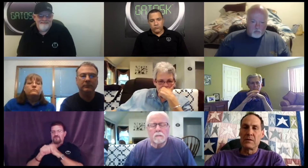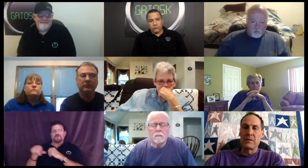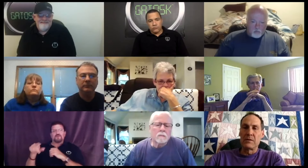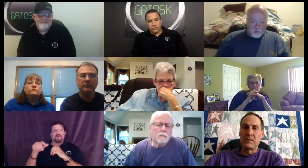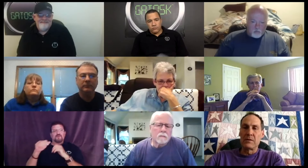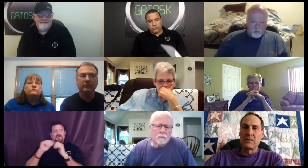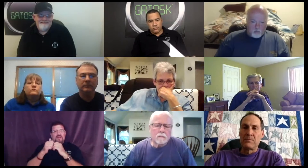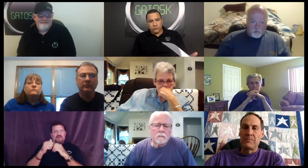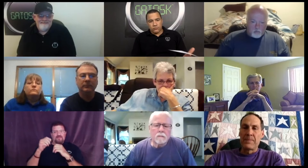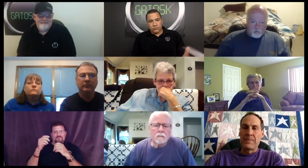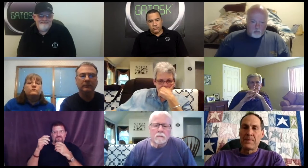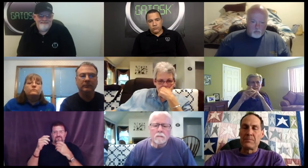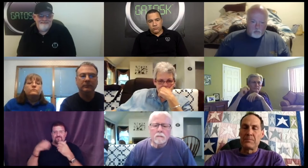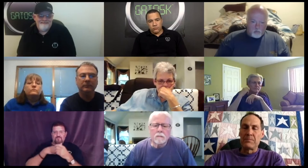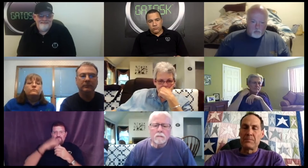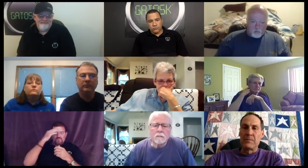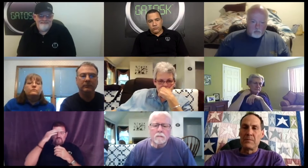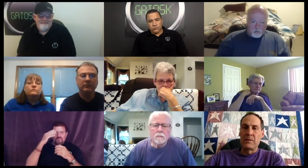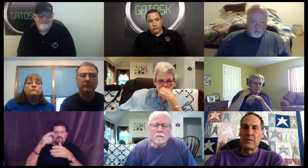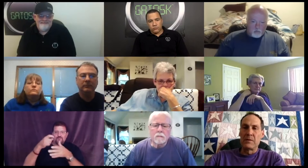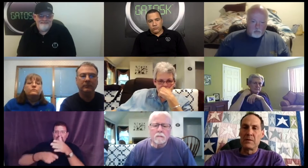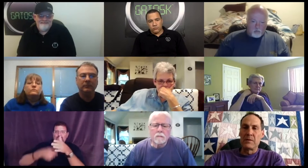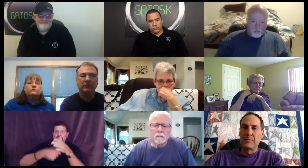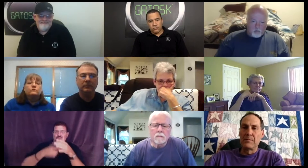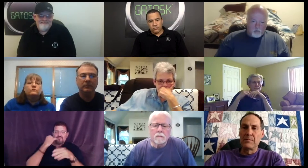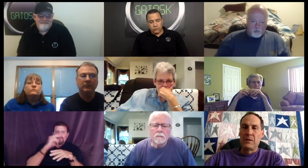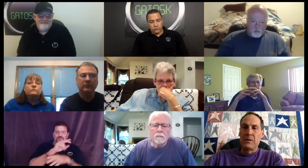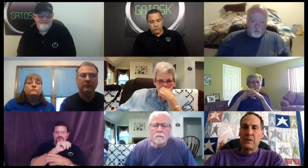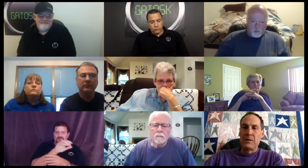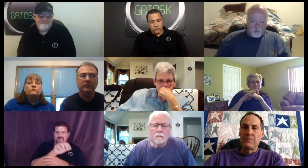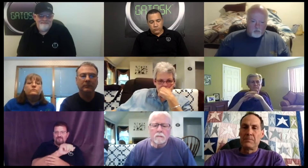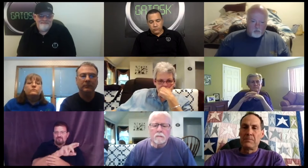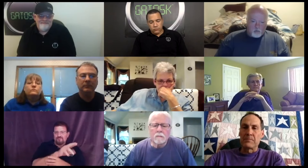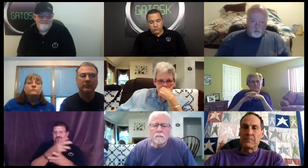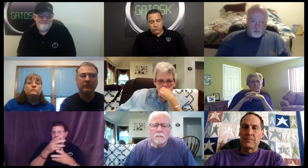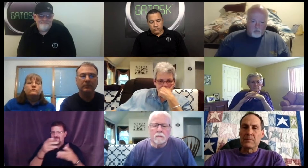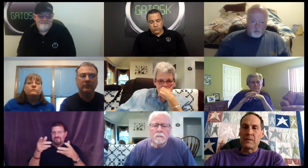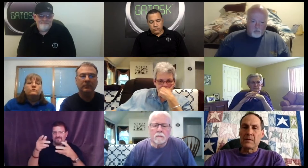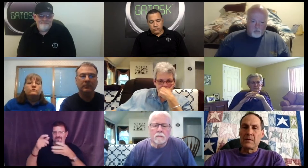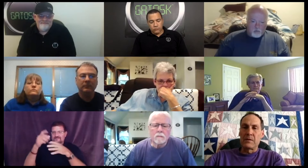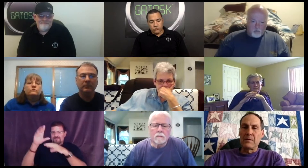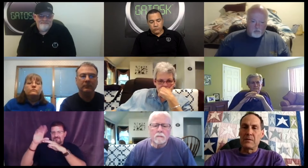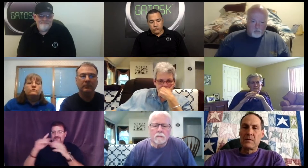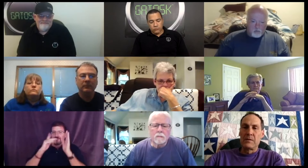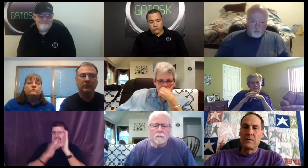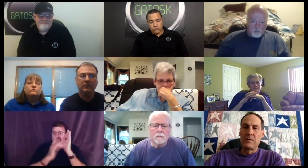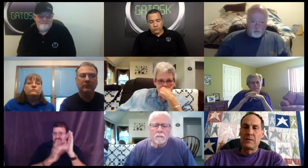in advertising. So I'm going to focus on the advertising part. I mean, how do we know the charges if we're using AR